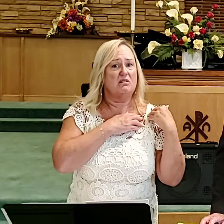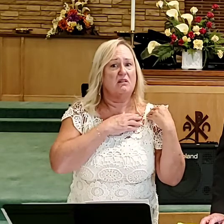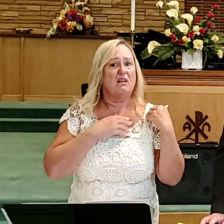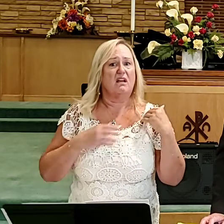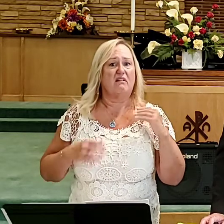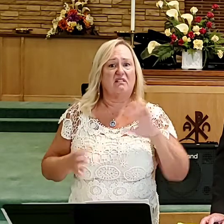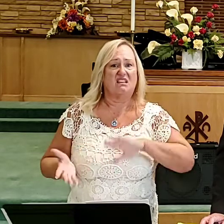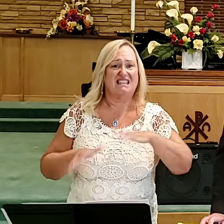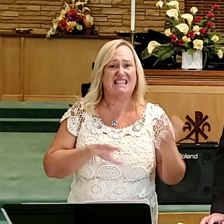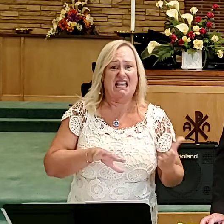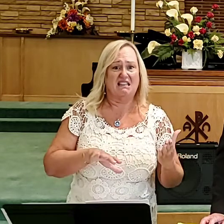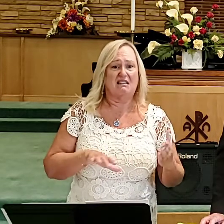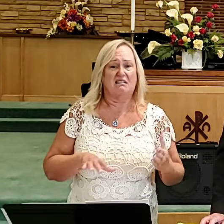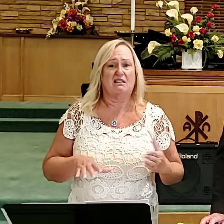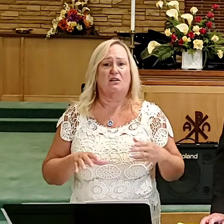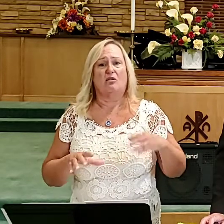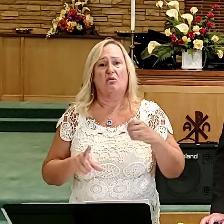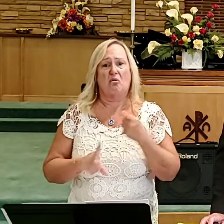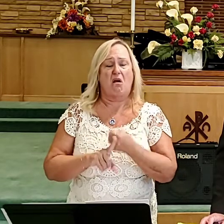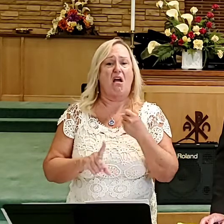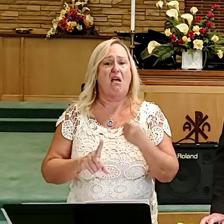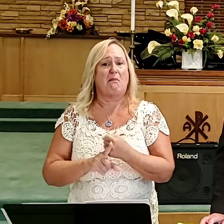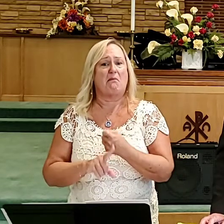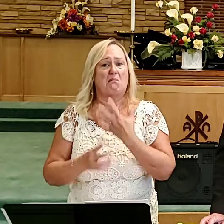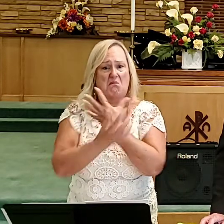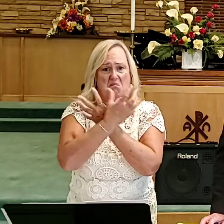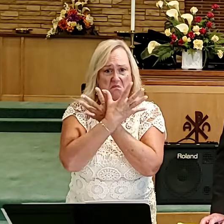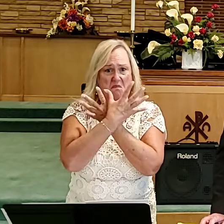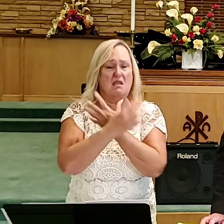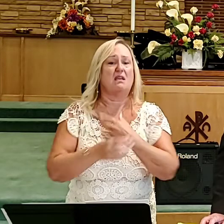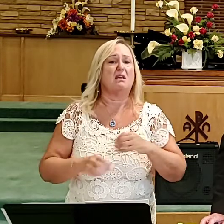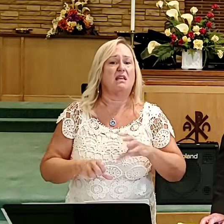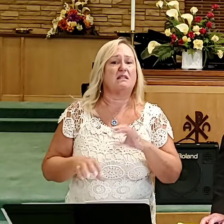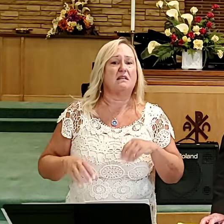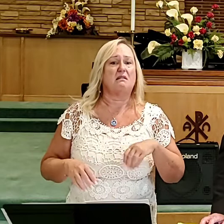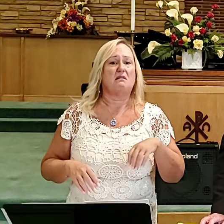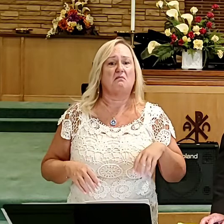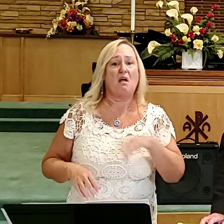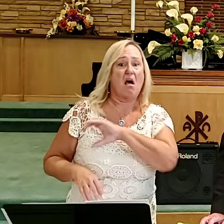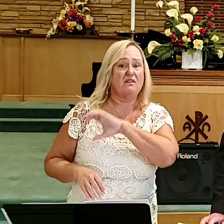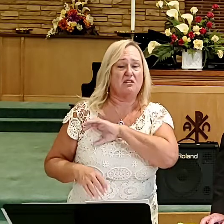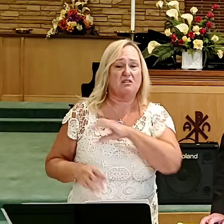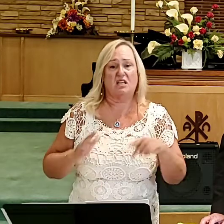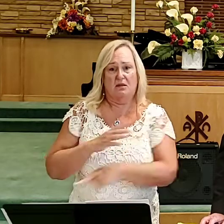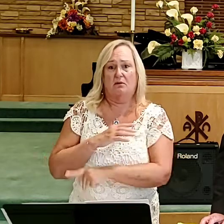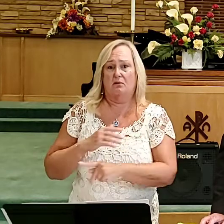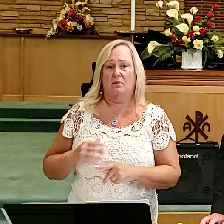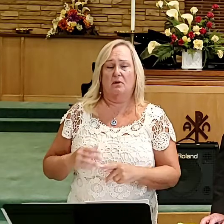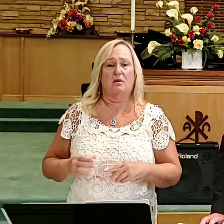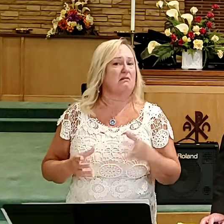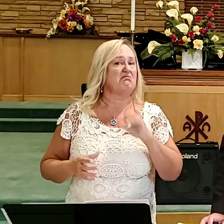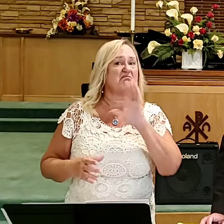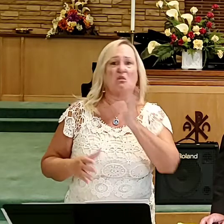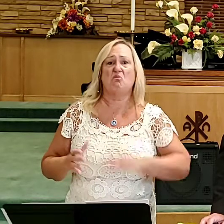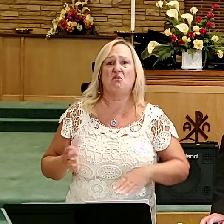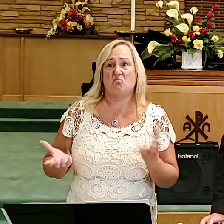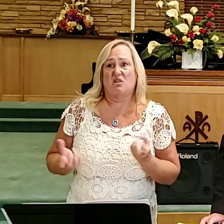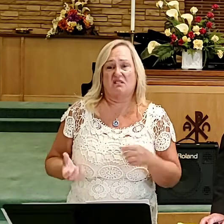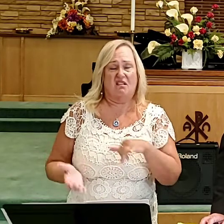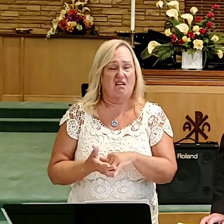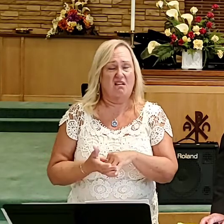death sentence crime? Or in a way that gets the officer killed? None of us wants that.